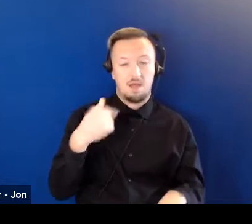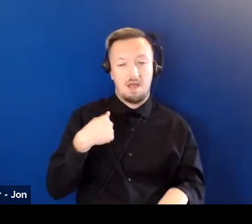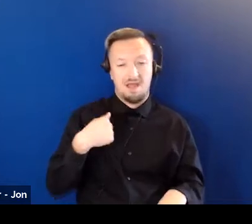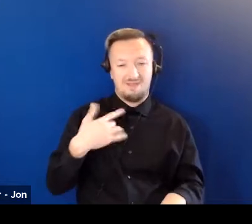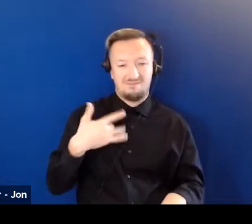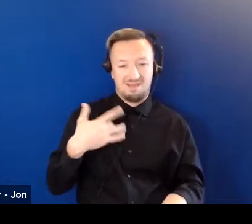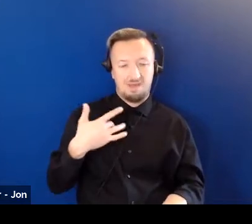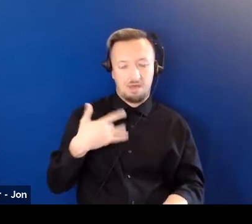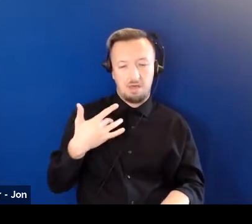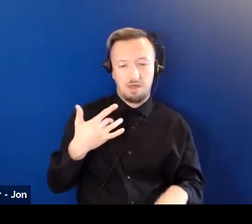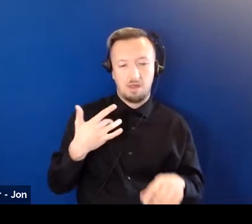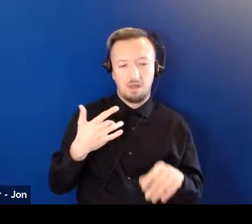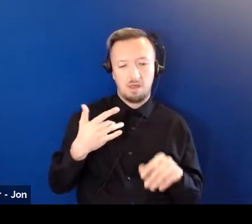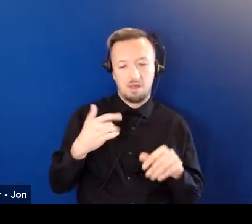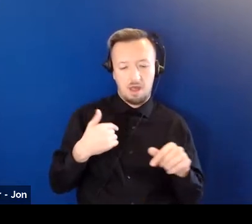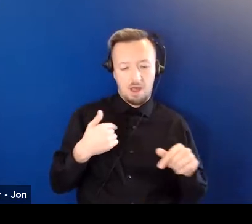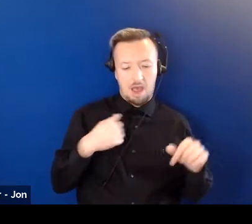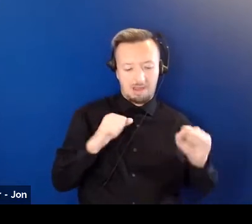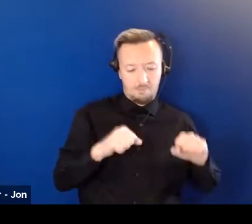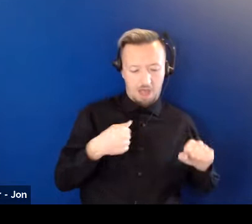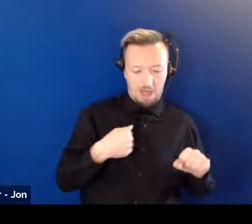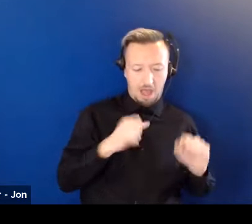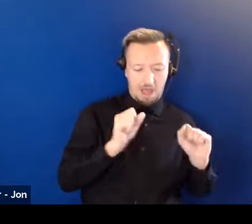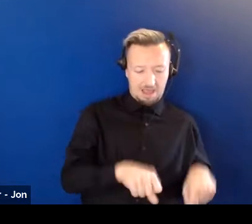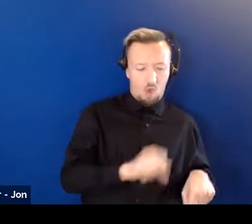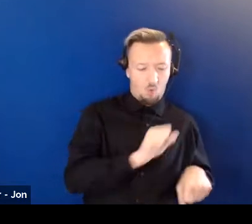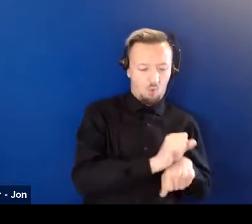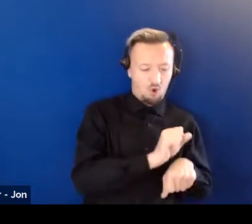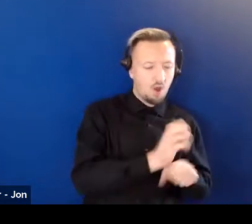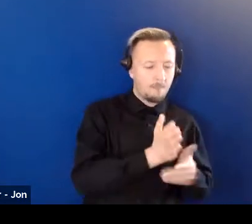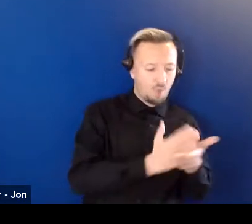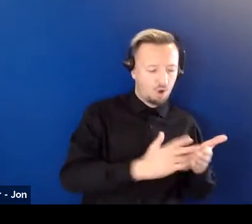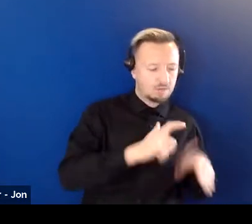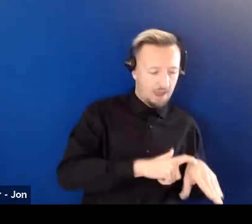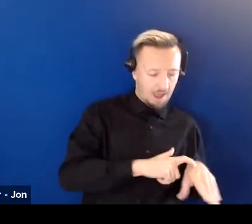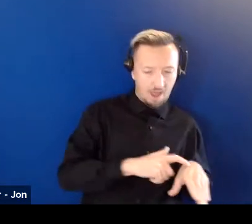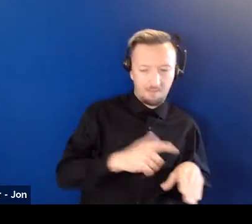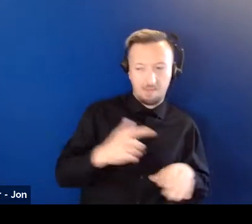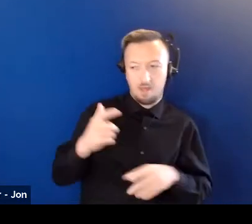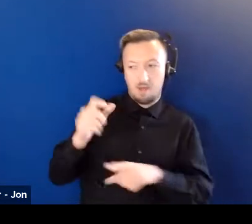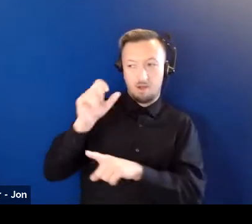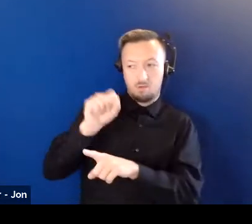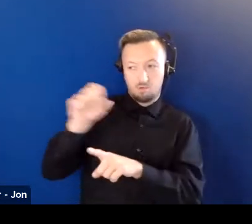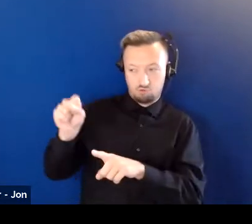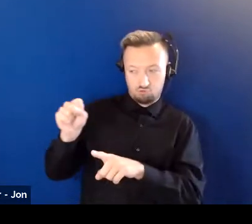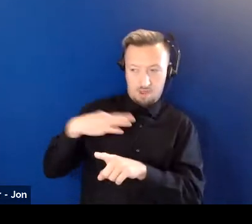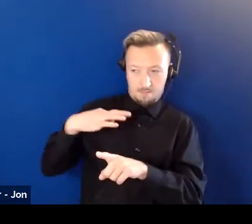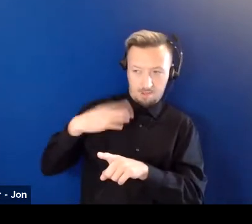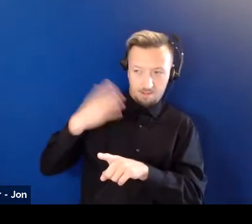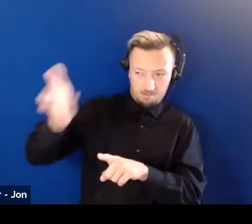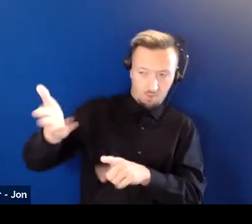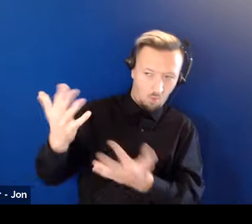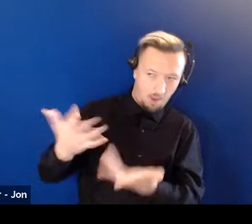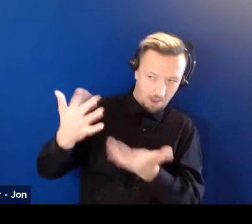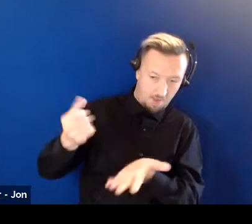least part-time while waiting on my Social Security disability application to go through. I was told